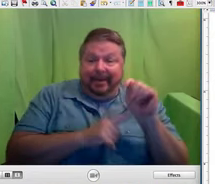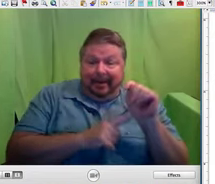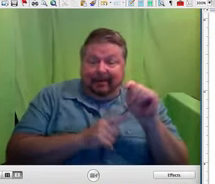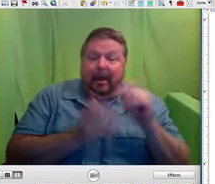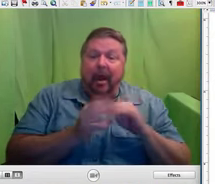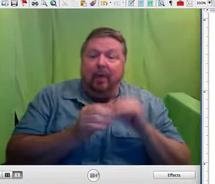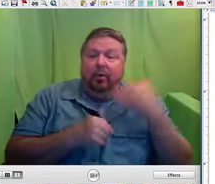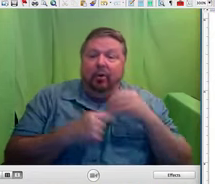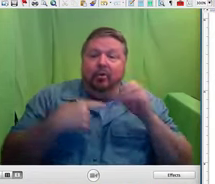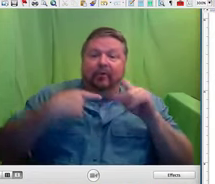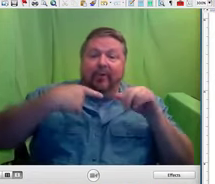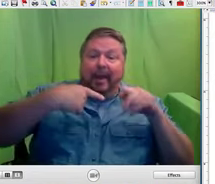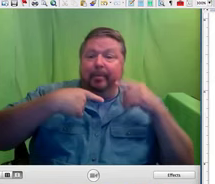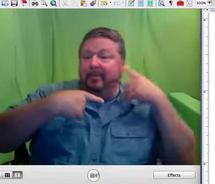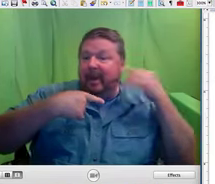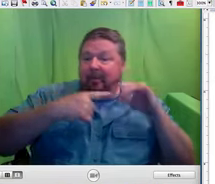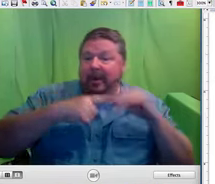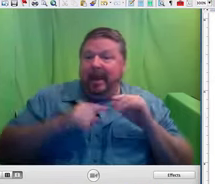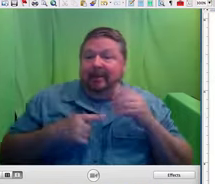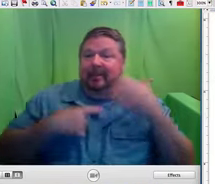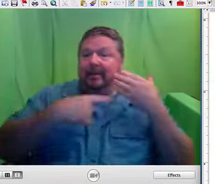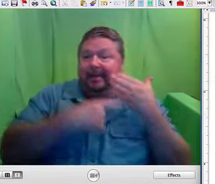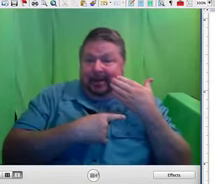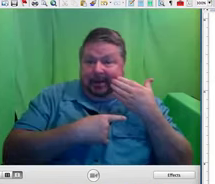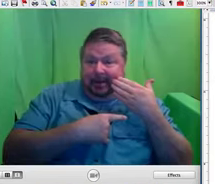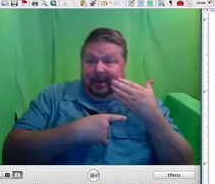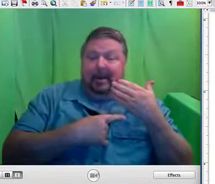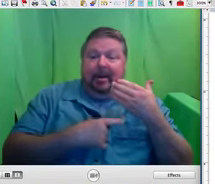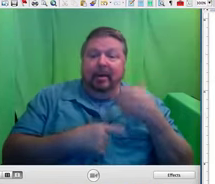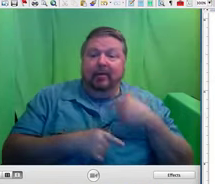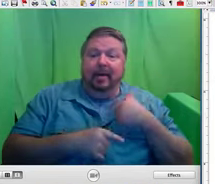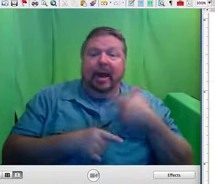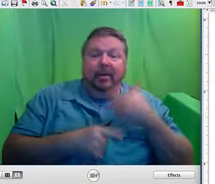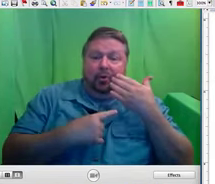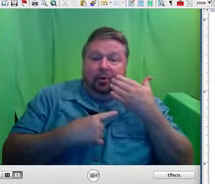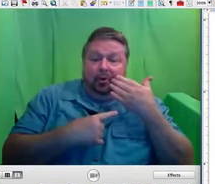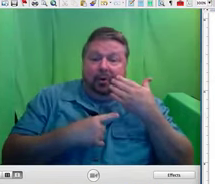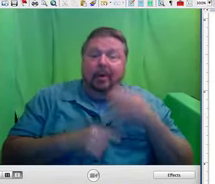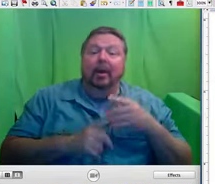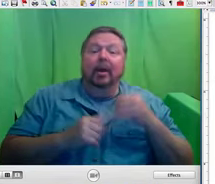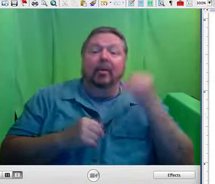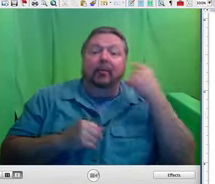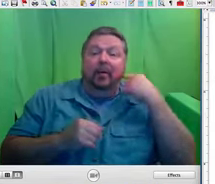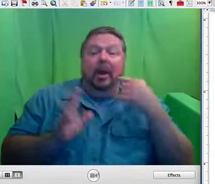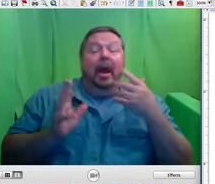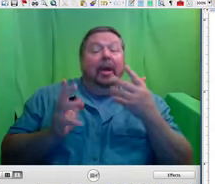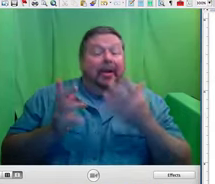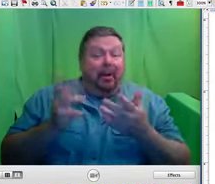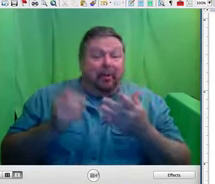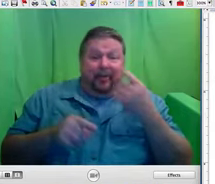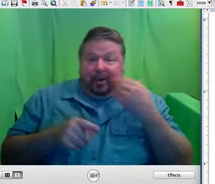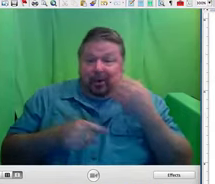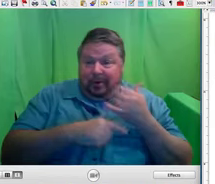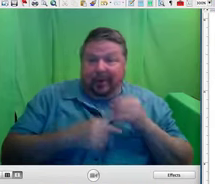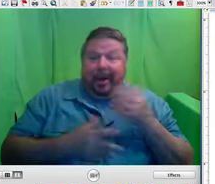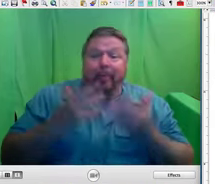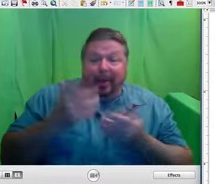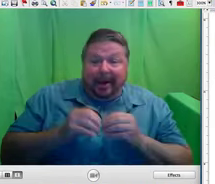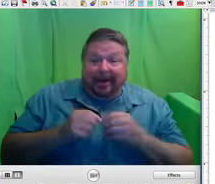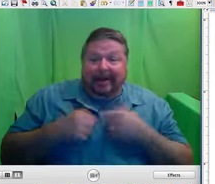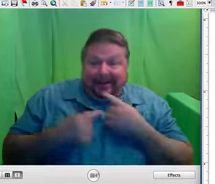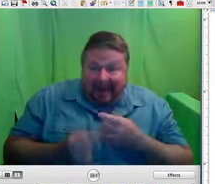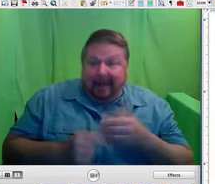the T's, I will cue the flap sound as a T, right? Latter. If I cue it that way,